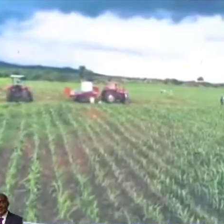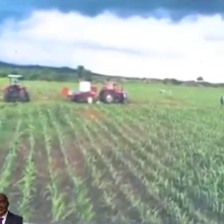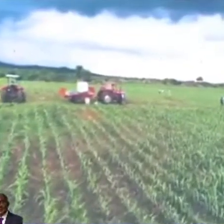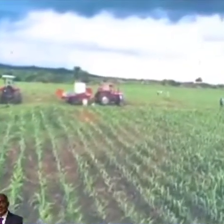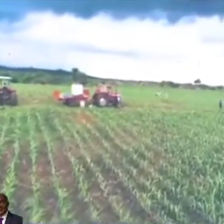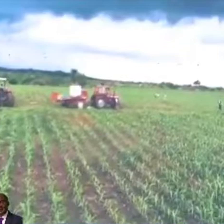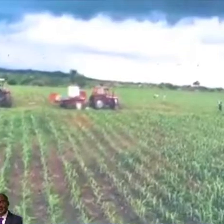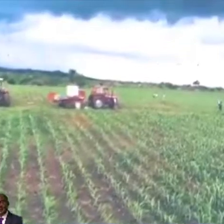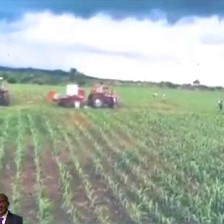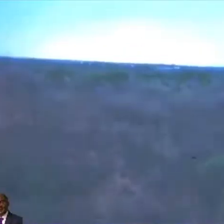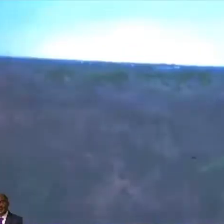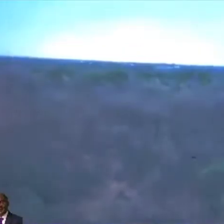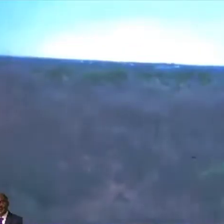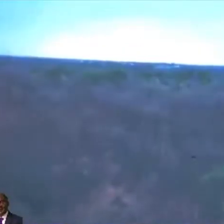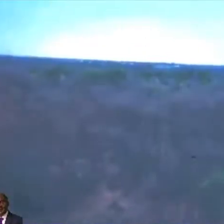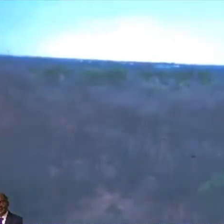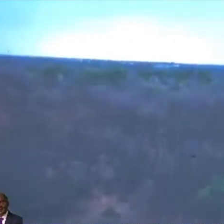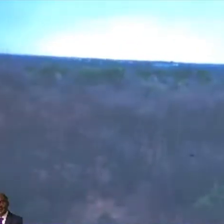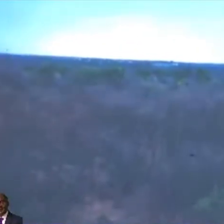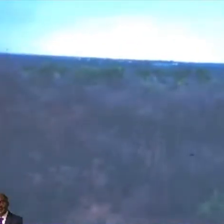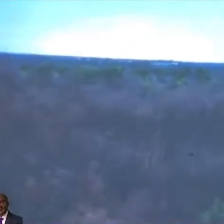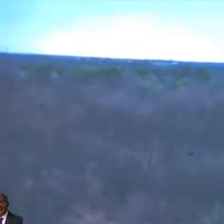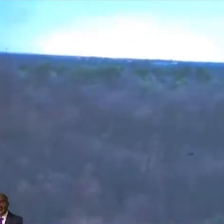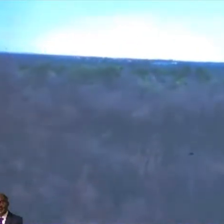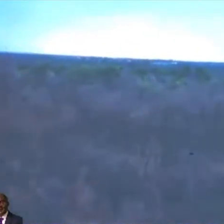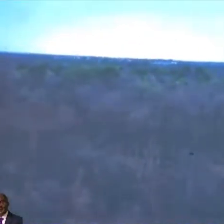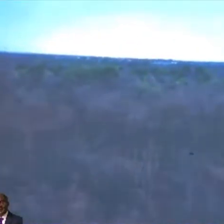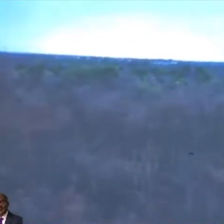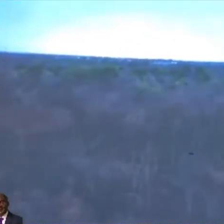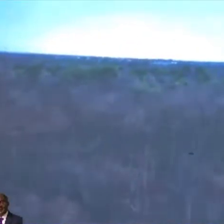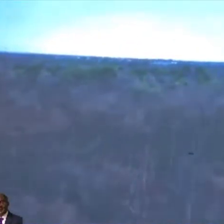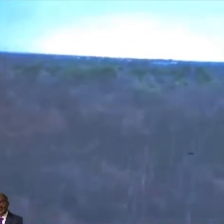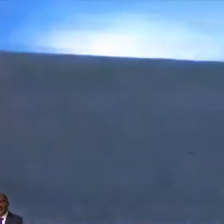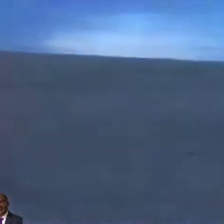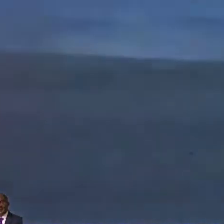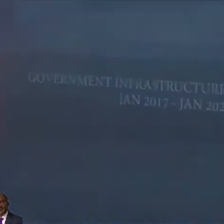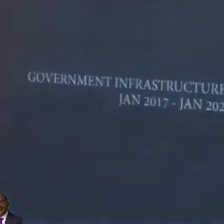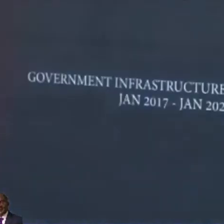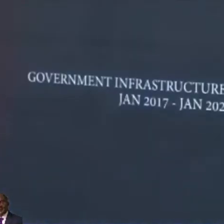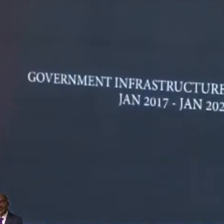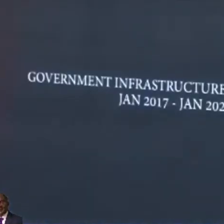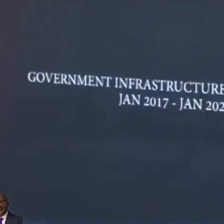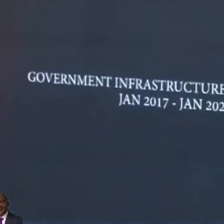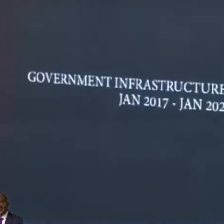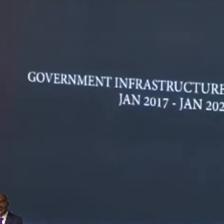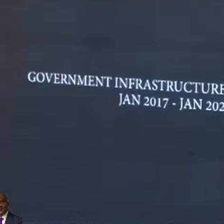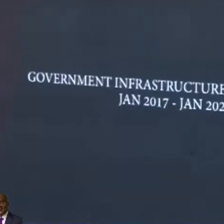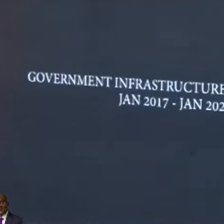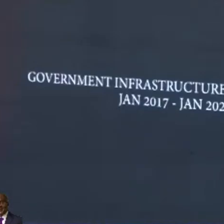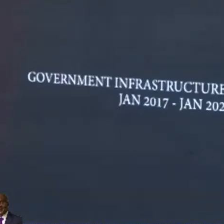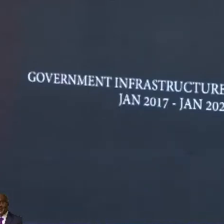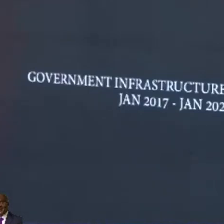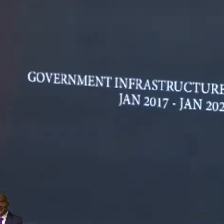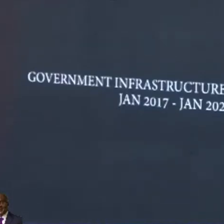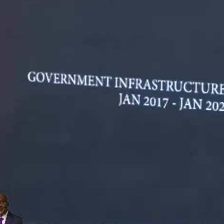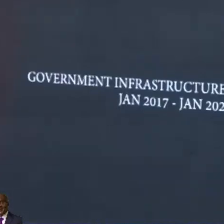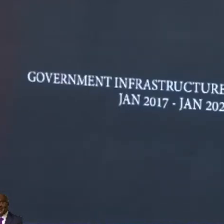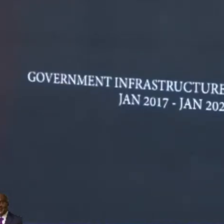western farmlands, and up to the hot and dry lands in the north, there are varying needs for